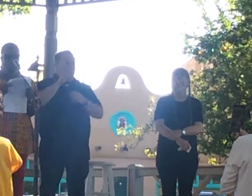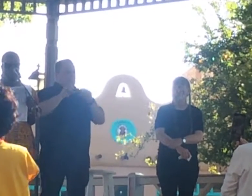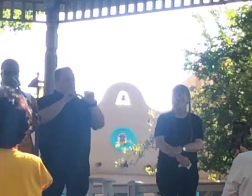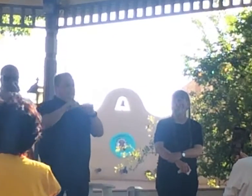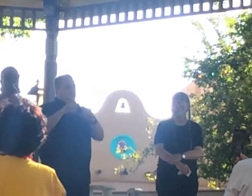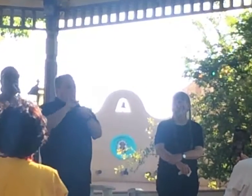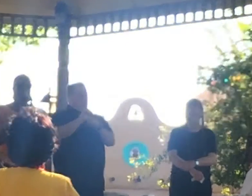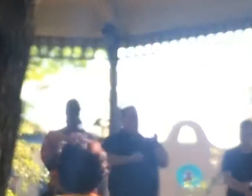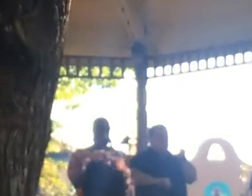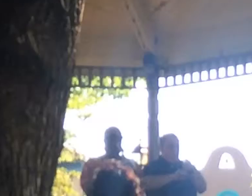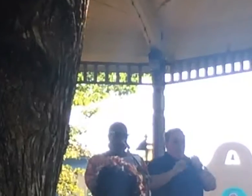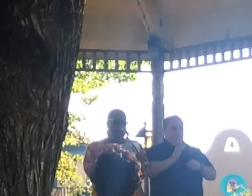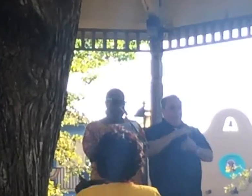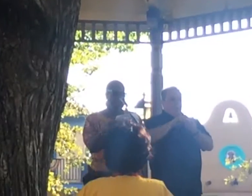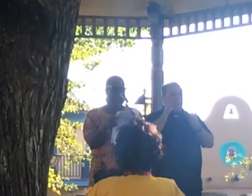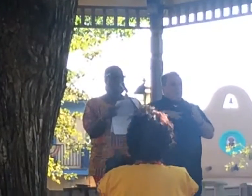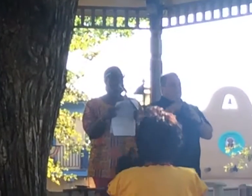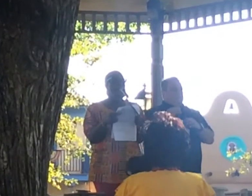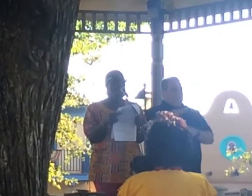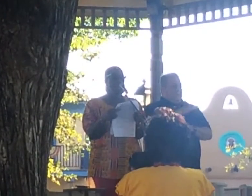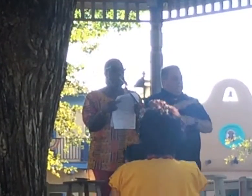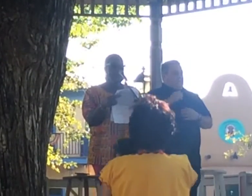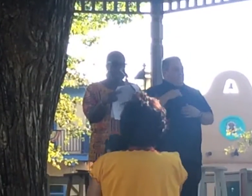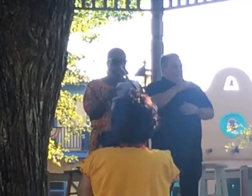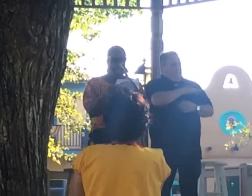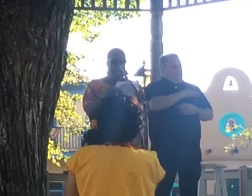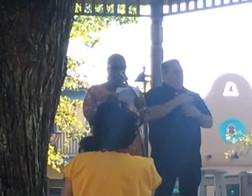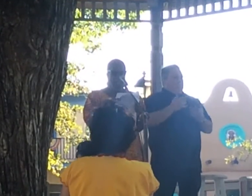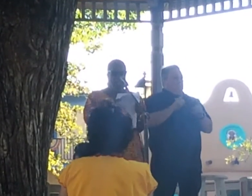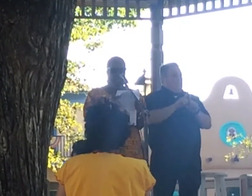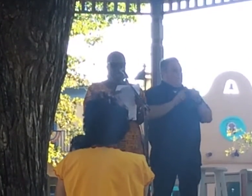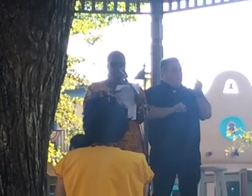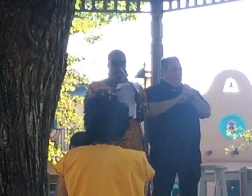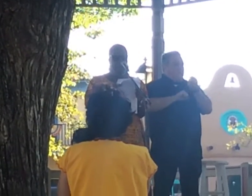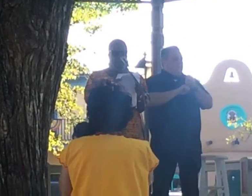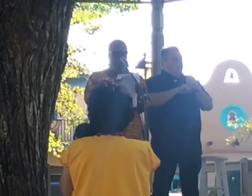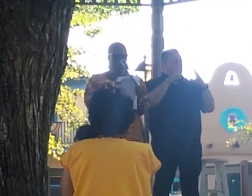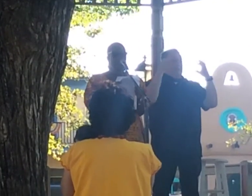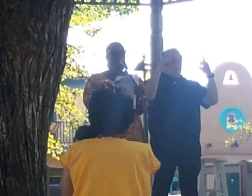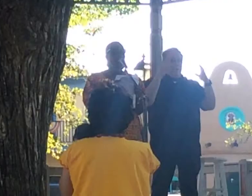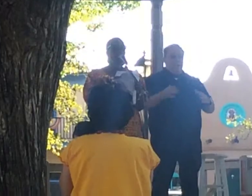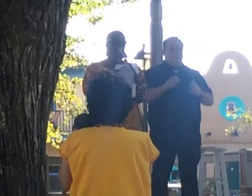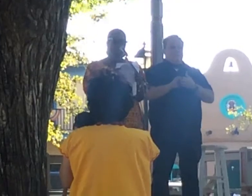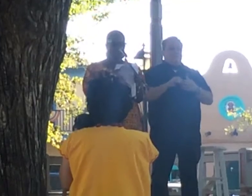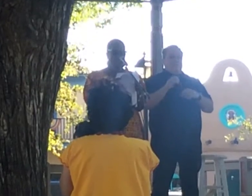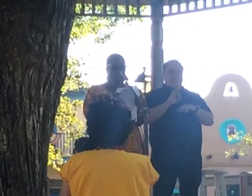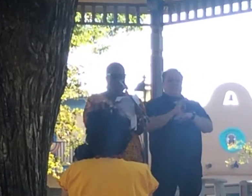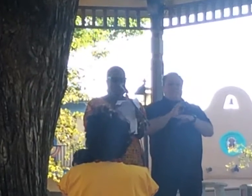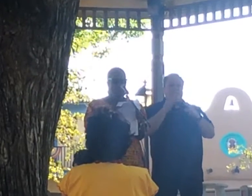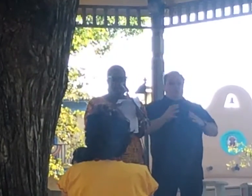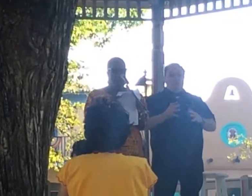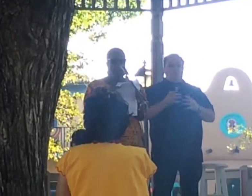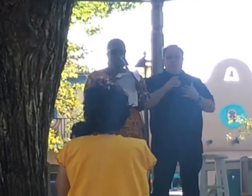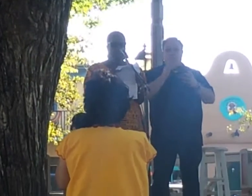to work to support our students, faculty, and staff as advocates, educators, and facilitators